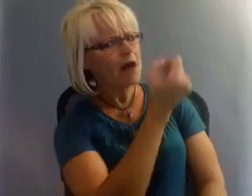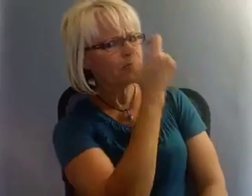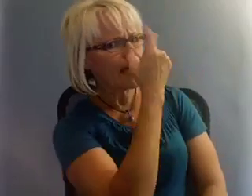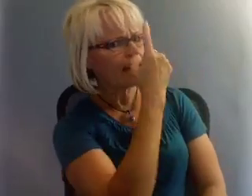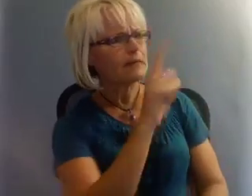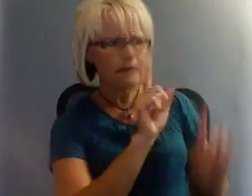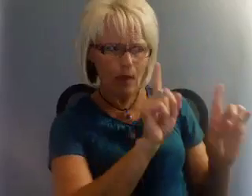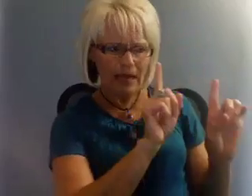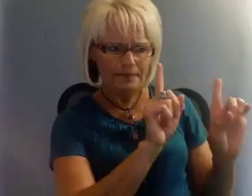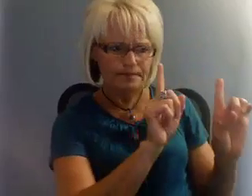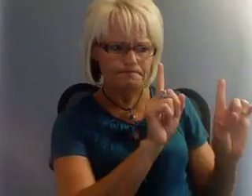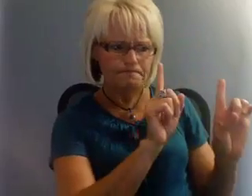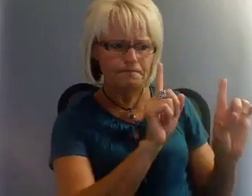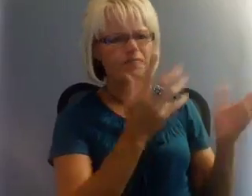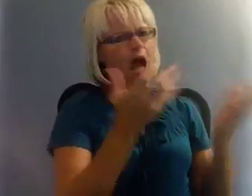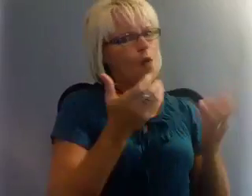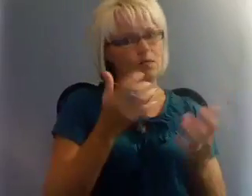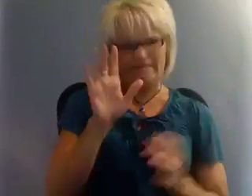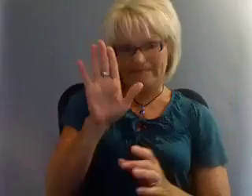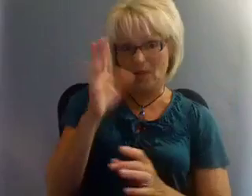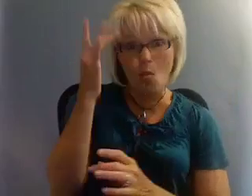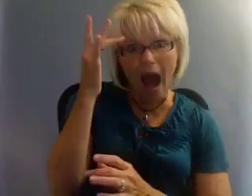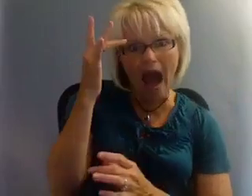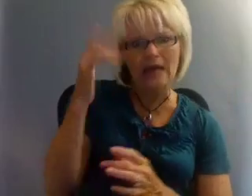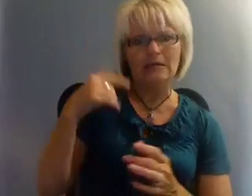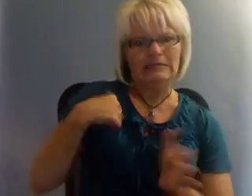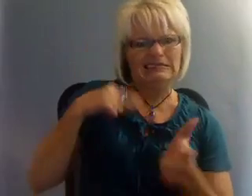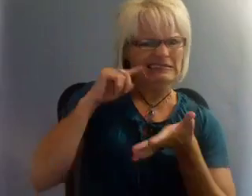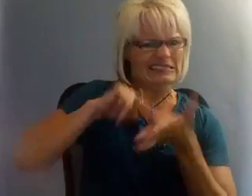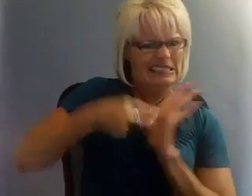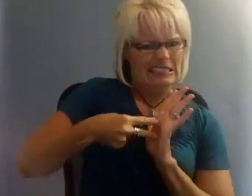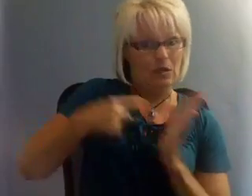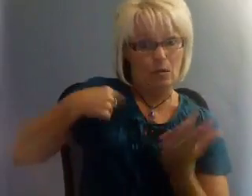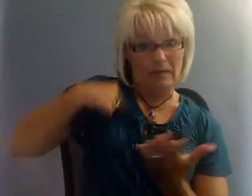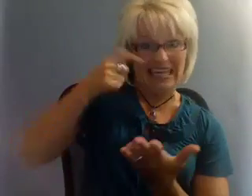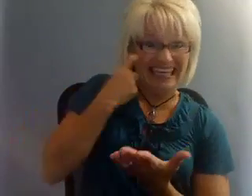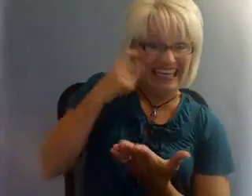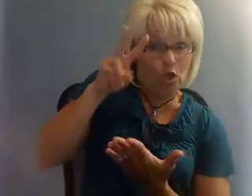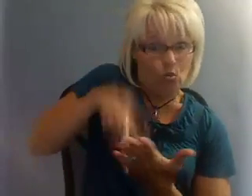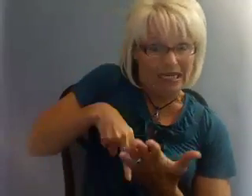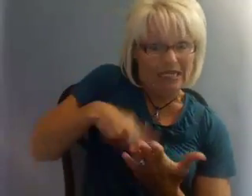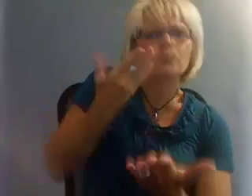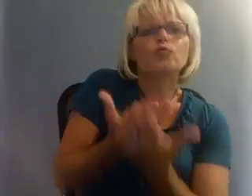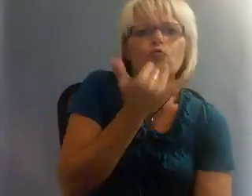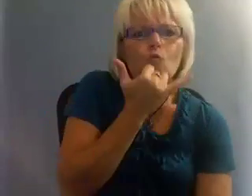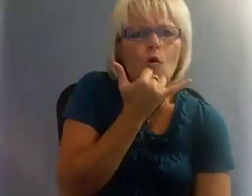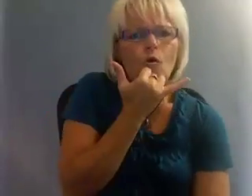prove what I just been reading wrong. I said, let me ask you a question. How many times did you ask him to do it? And she stared at me like a dog at a new